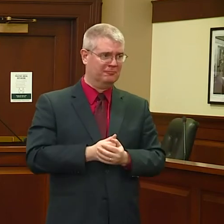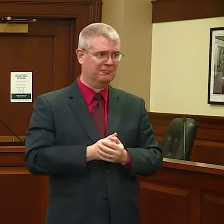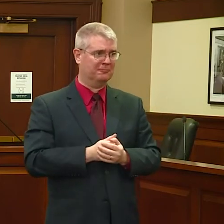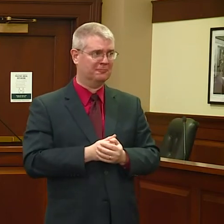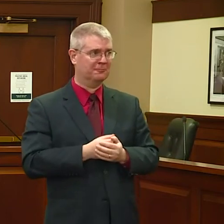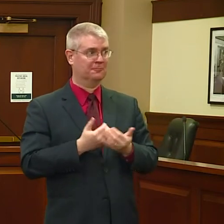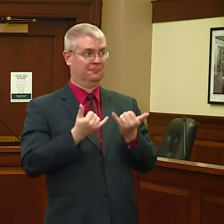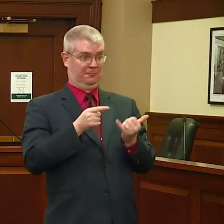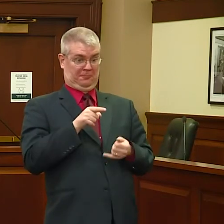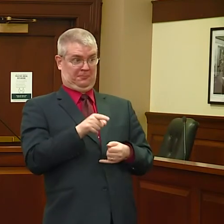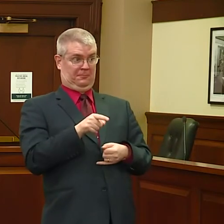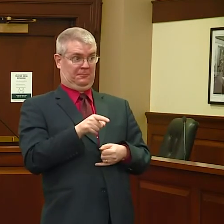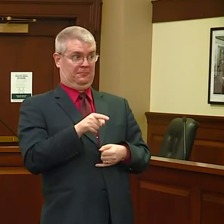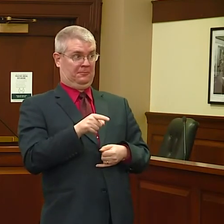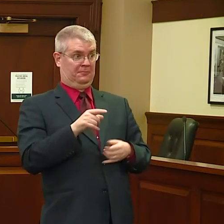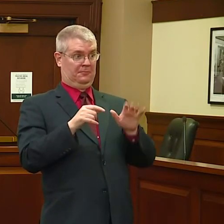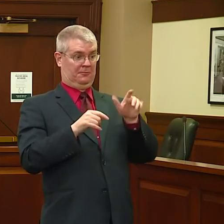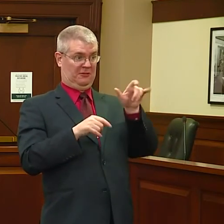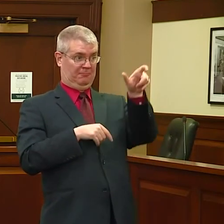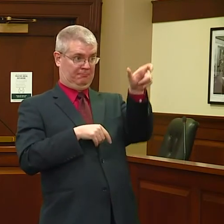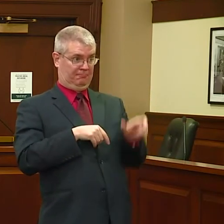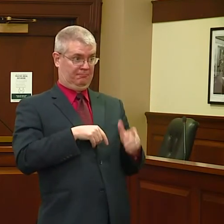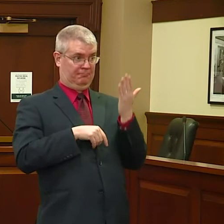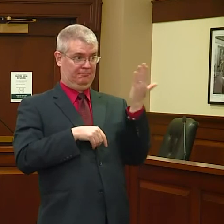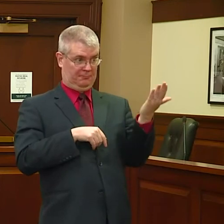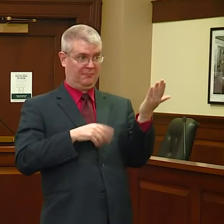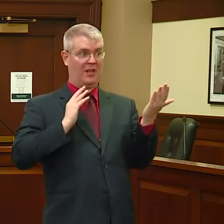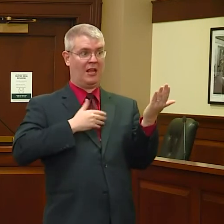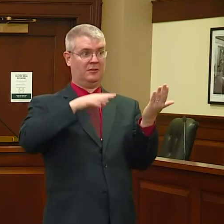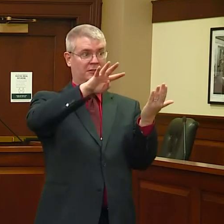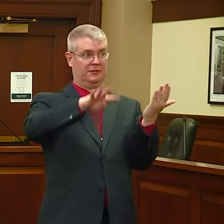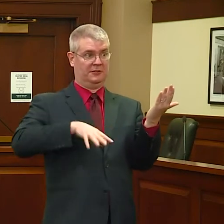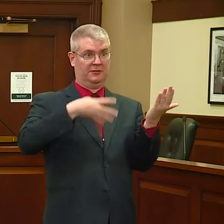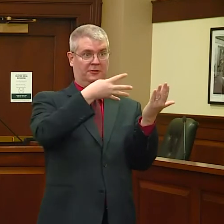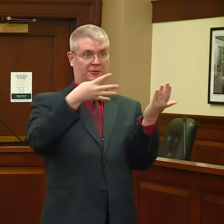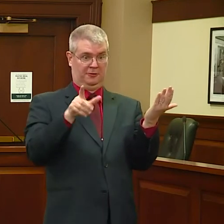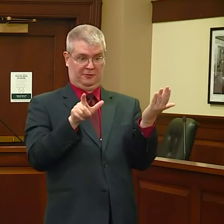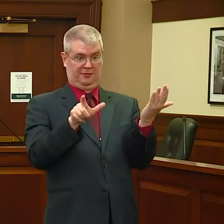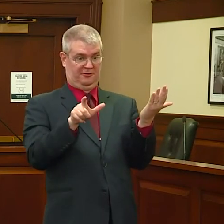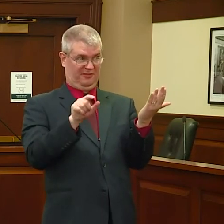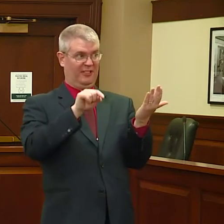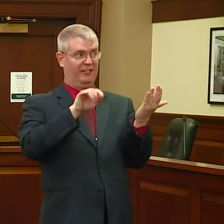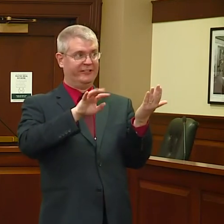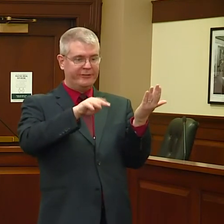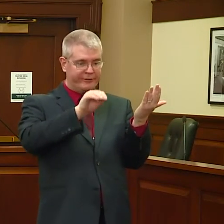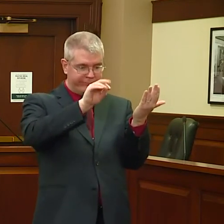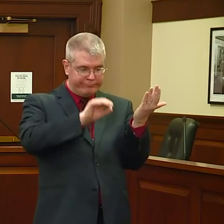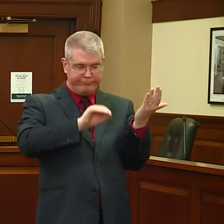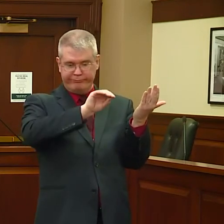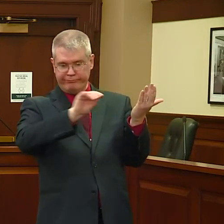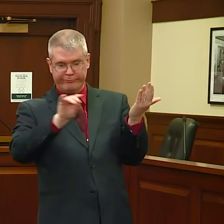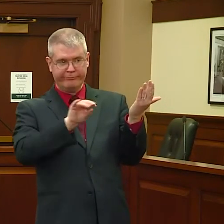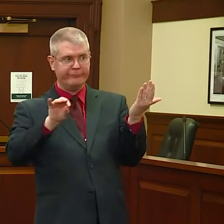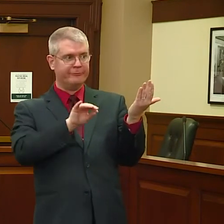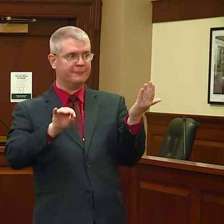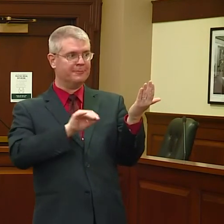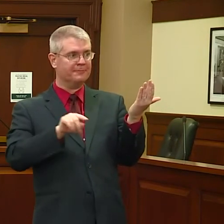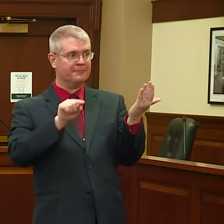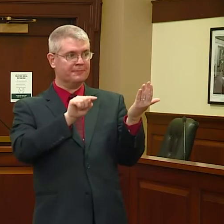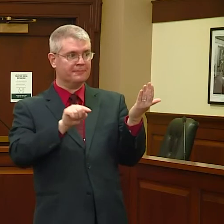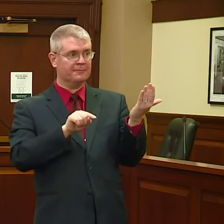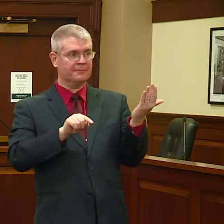sure you're aware that you can go onto our website and see not only cumulative cases by county, you can see rates by